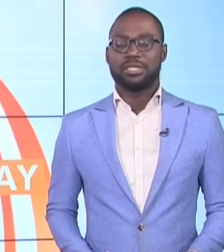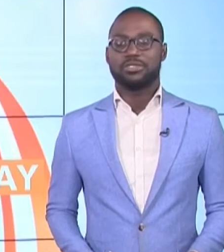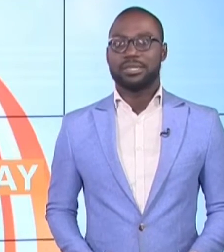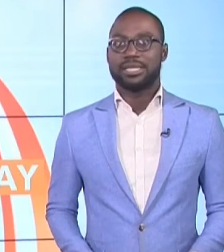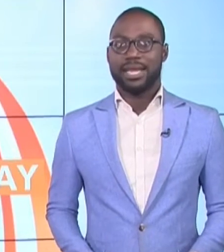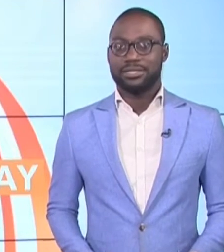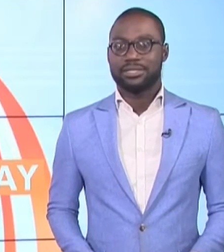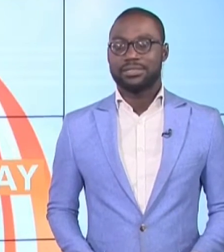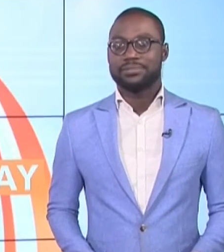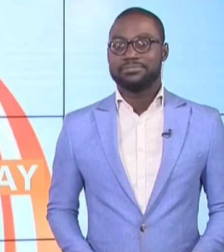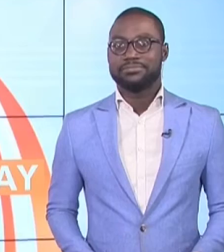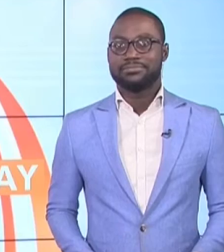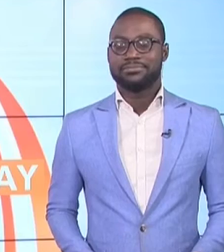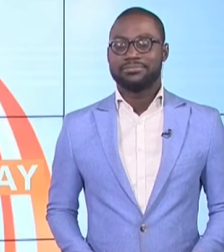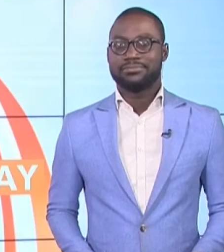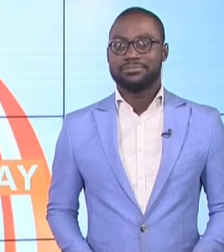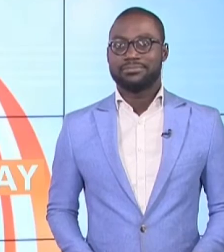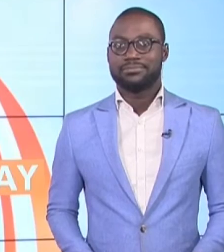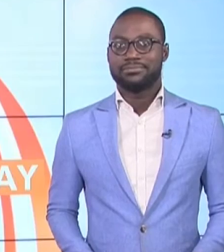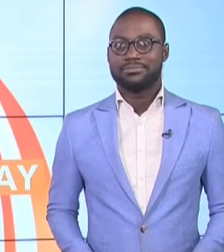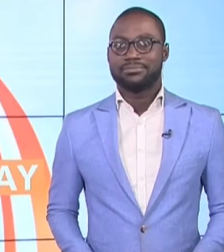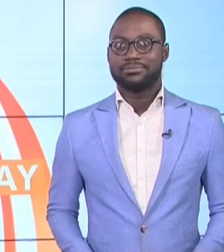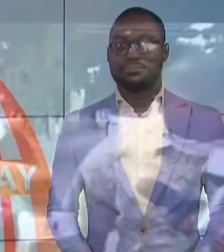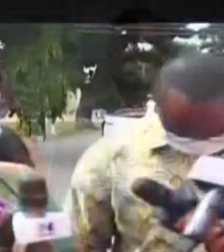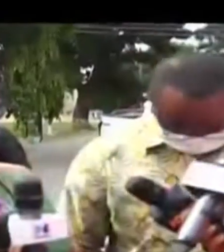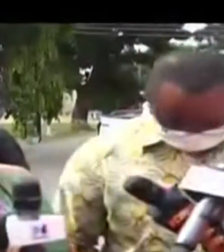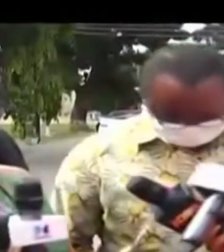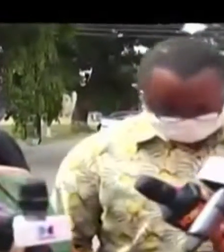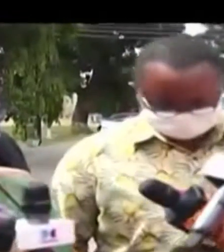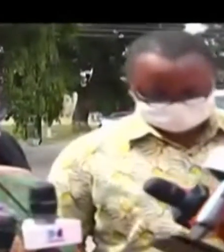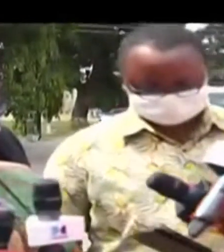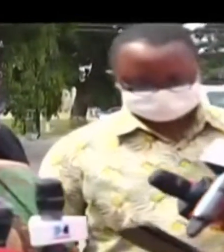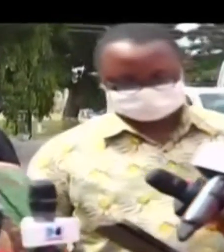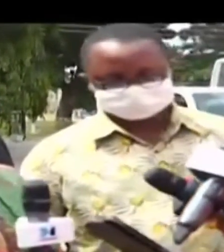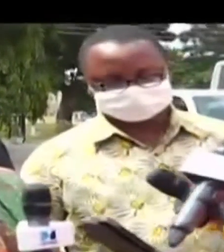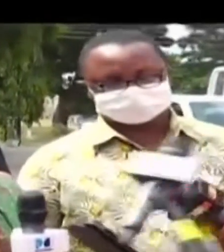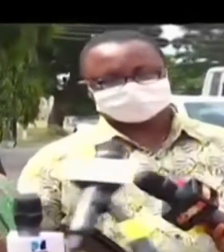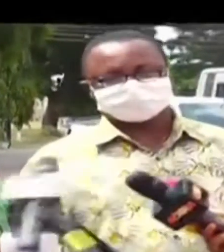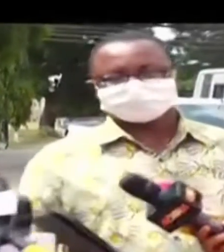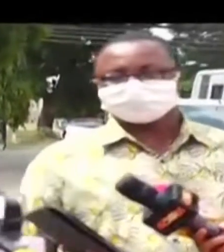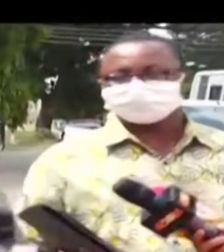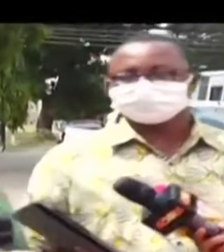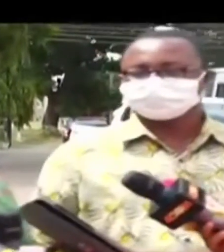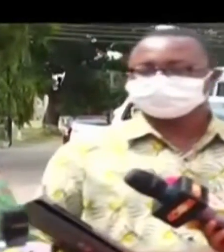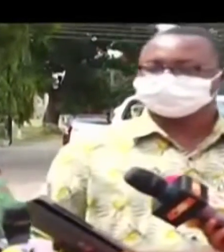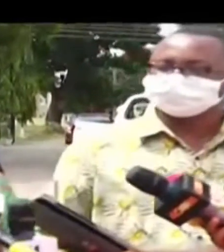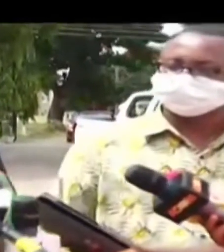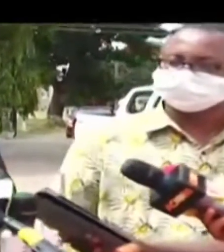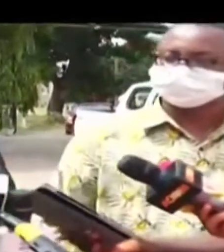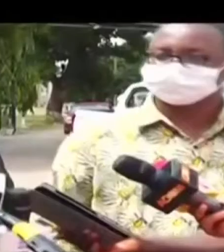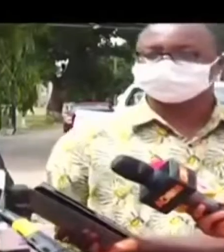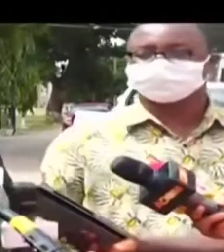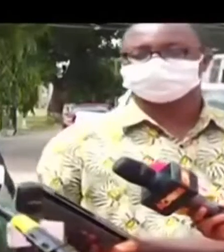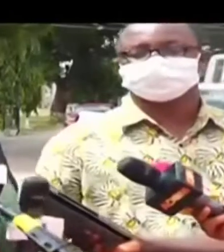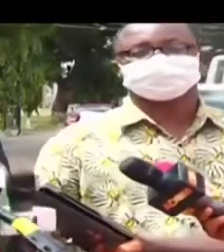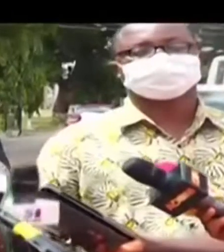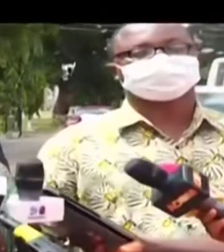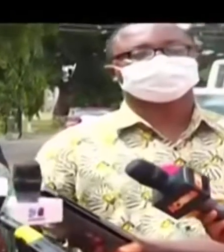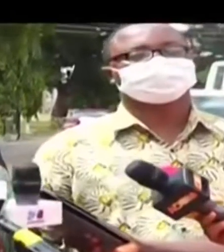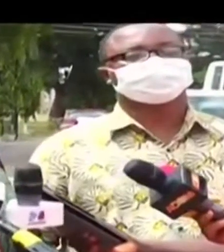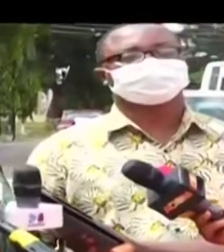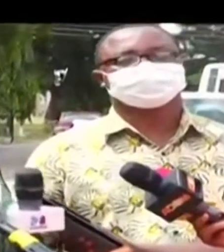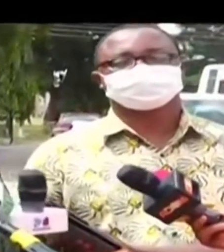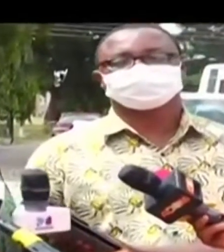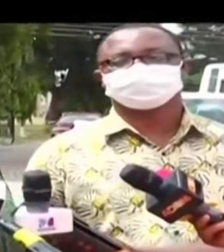for the 2020 elections. Social distancing for these students? Just this week, because they are still there, they are facing